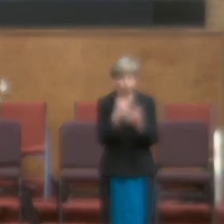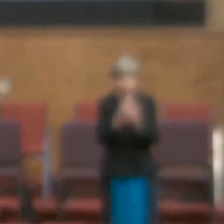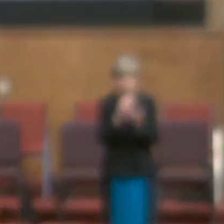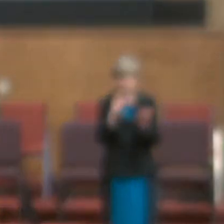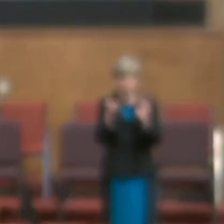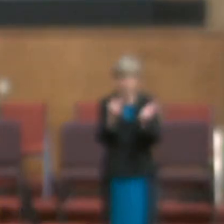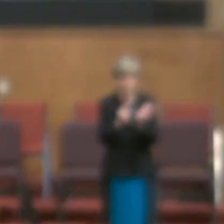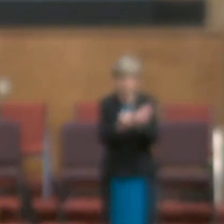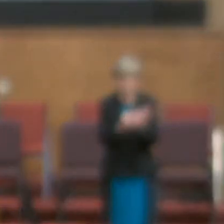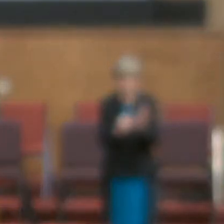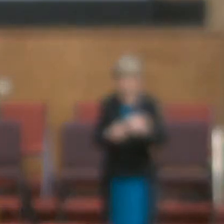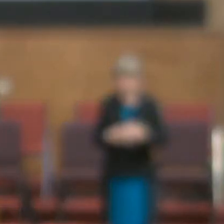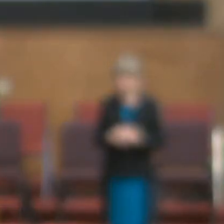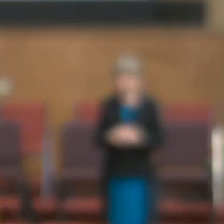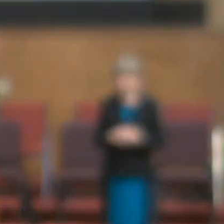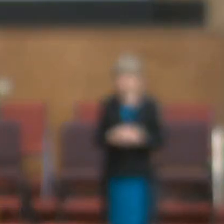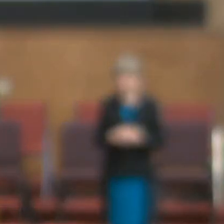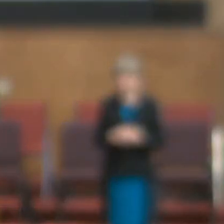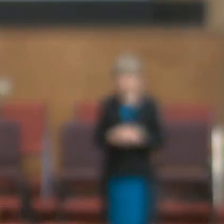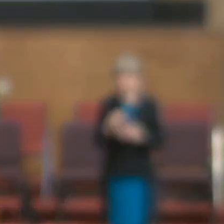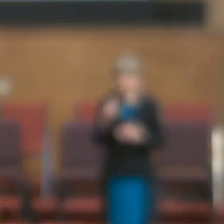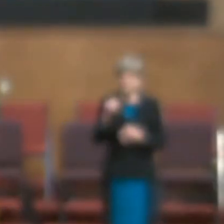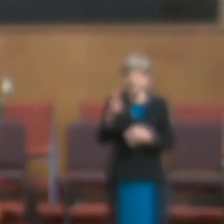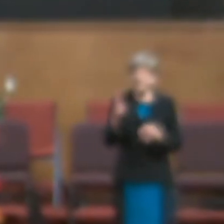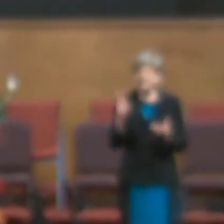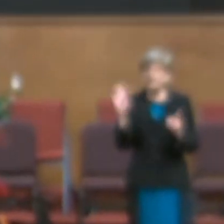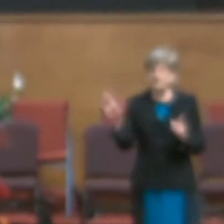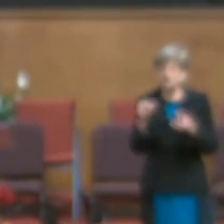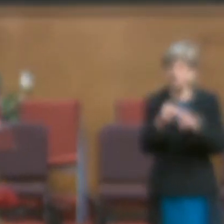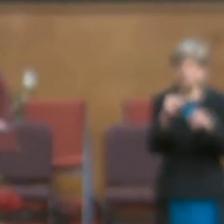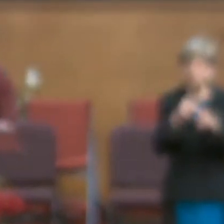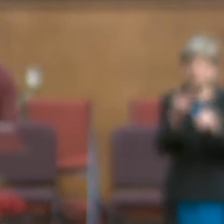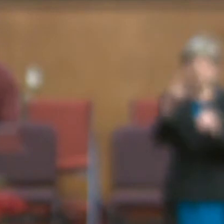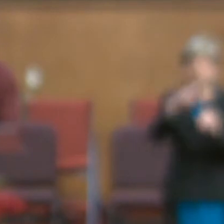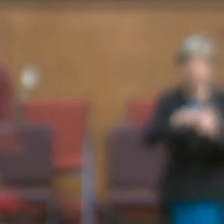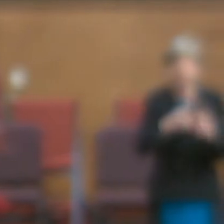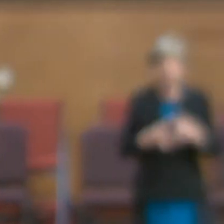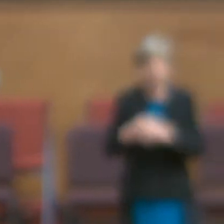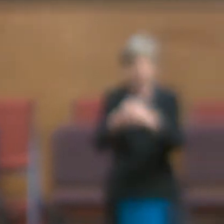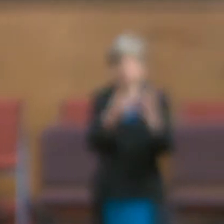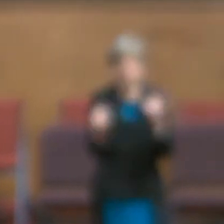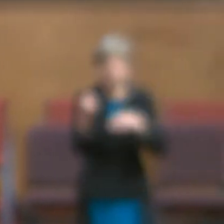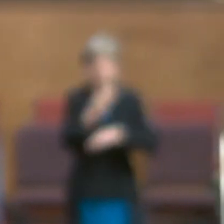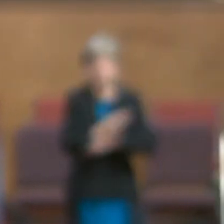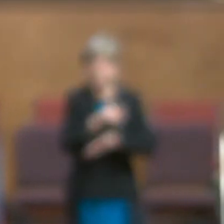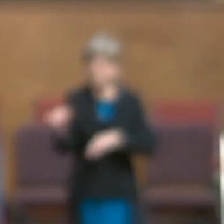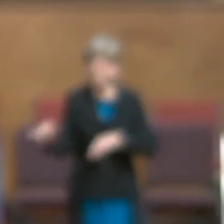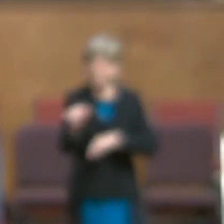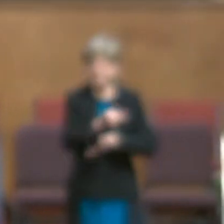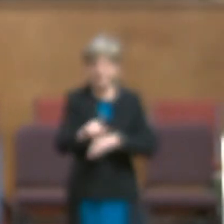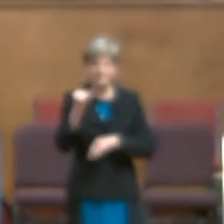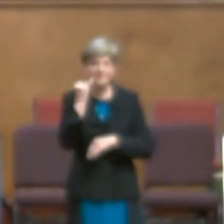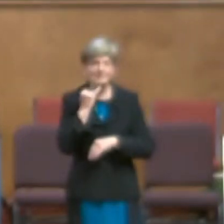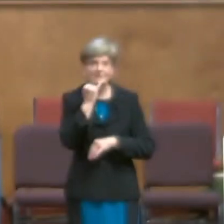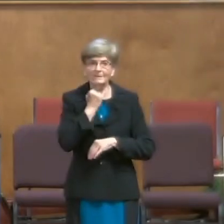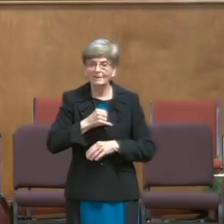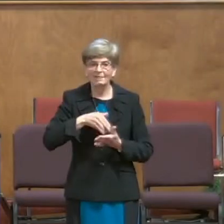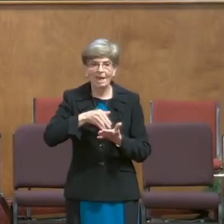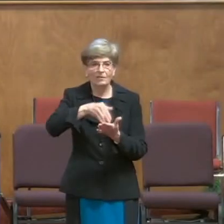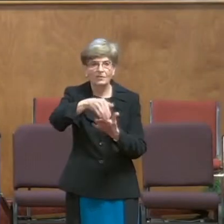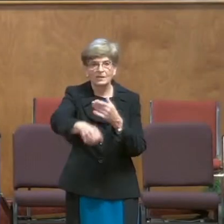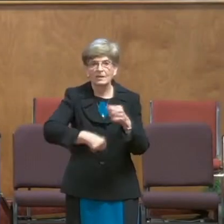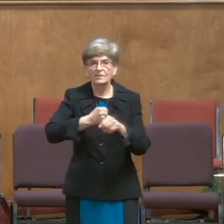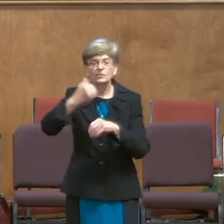Habakkuk's words are as much for us today as they were for the nation of Israel so many thousands of years ago.